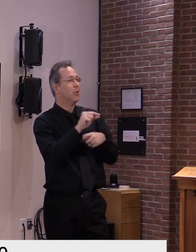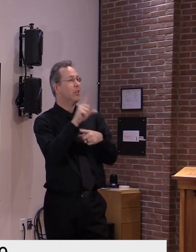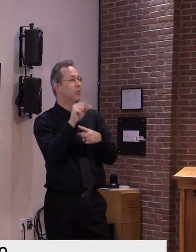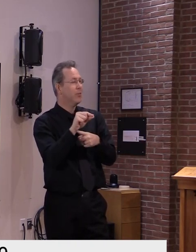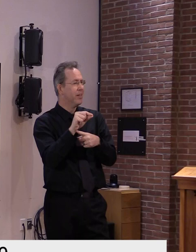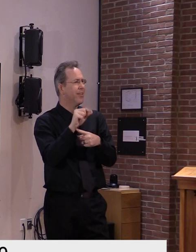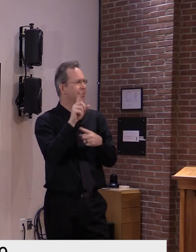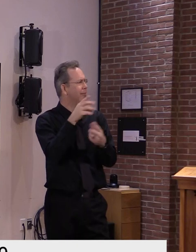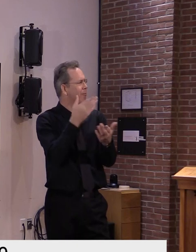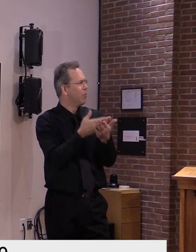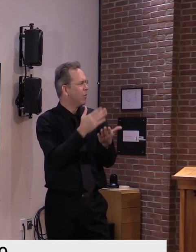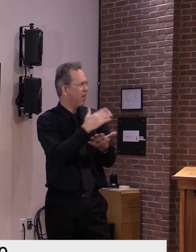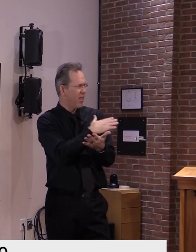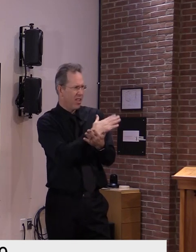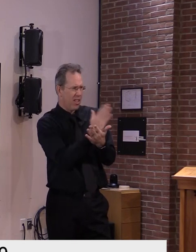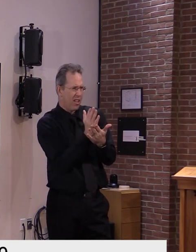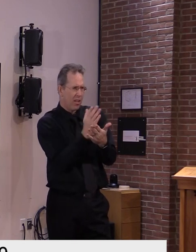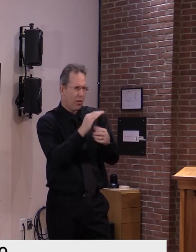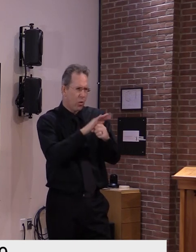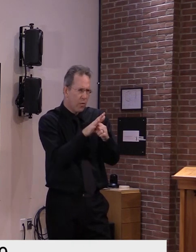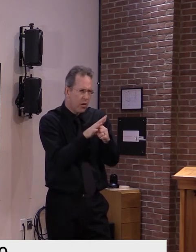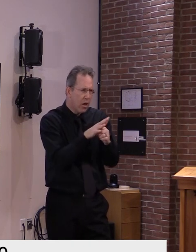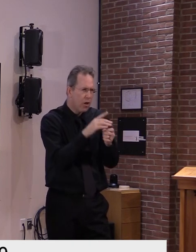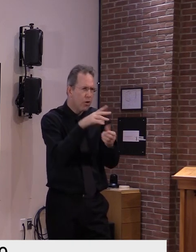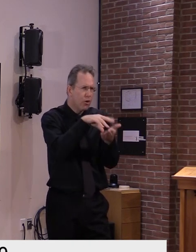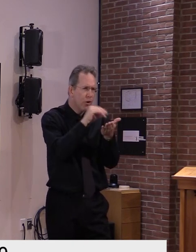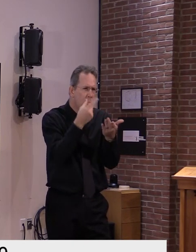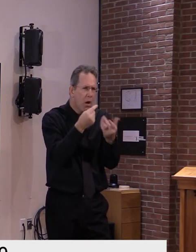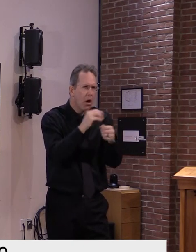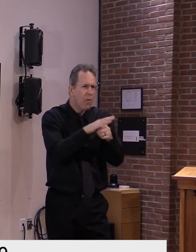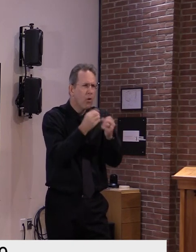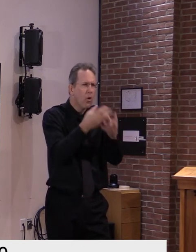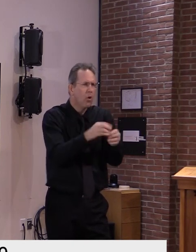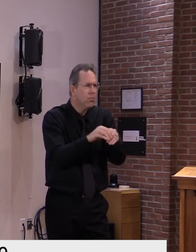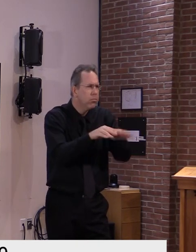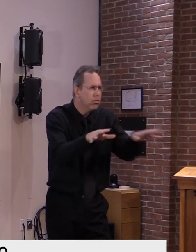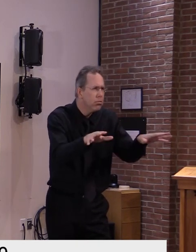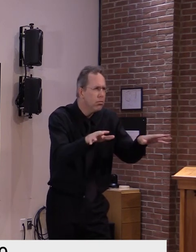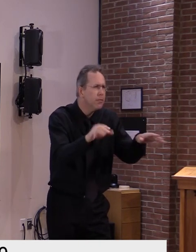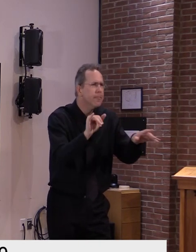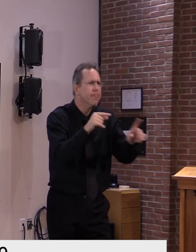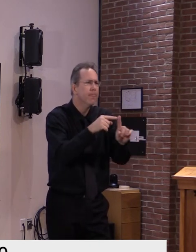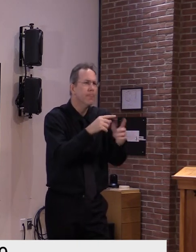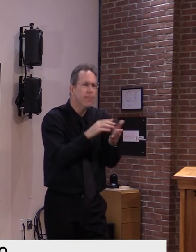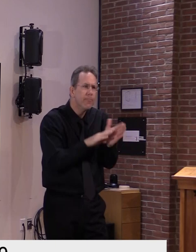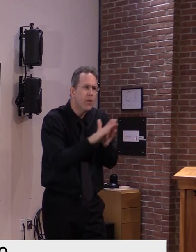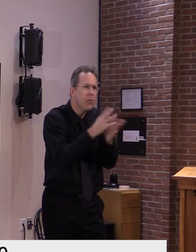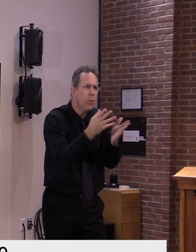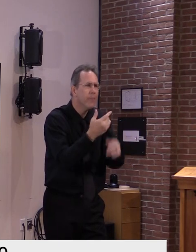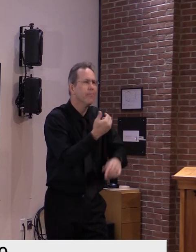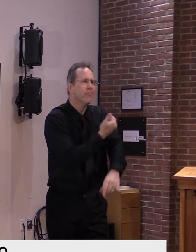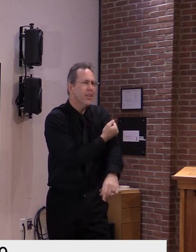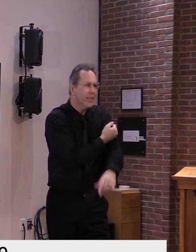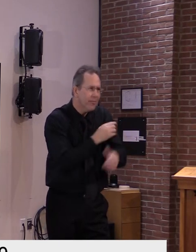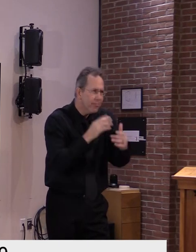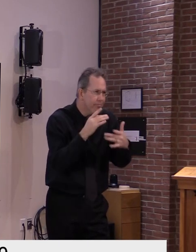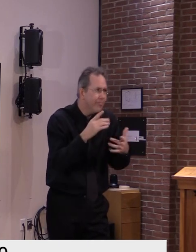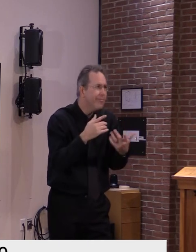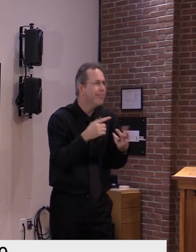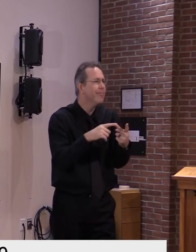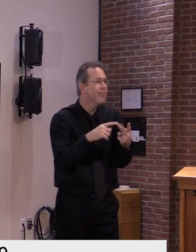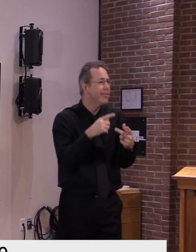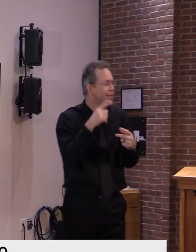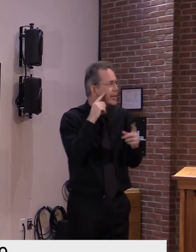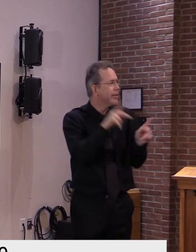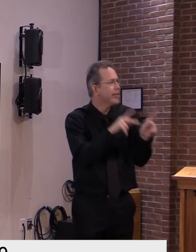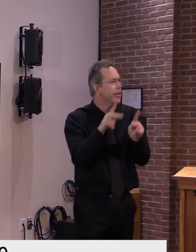infectious disease. We're fortunate that the opposite is true for other diseases like flu, polio, measles.